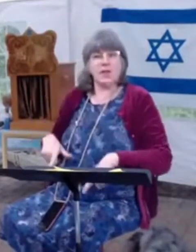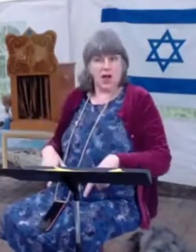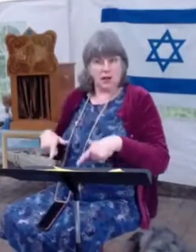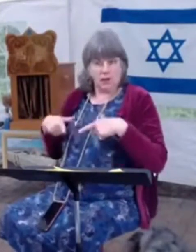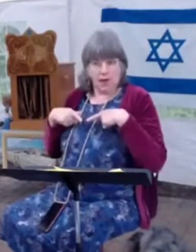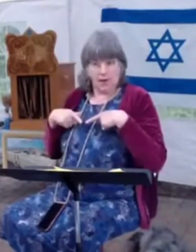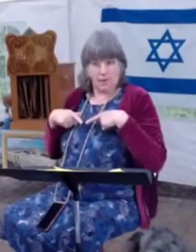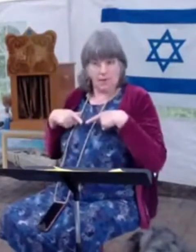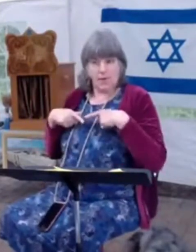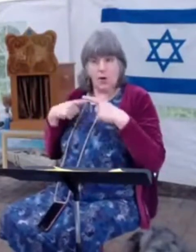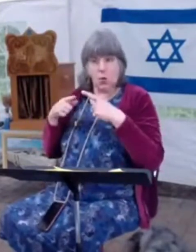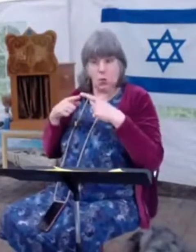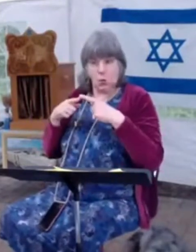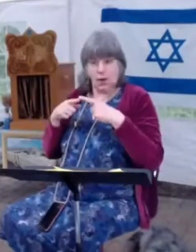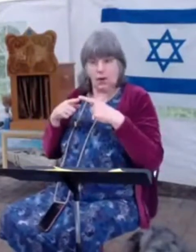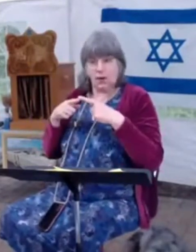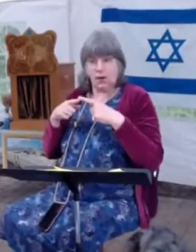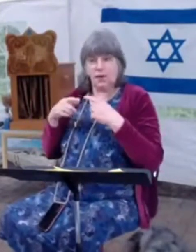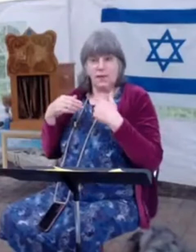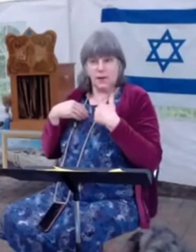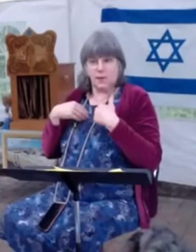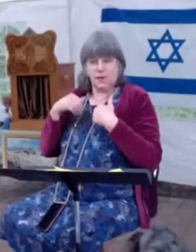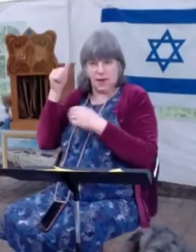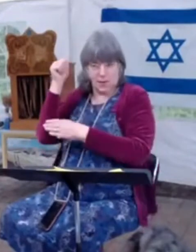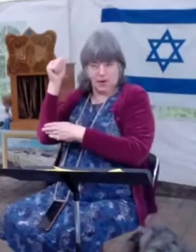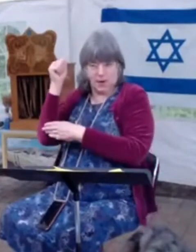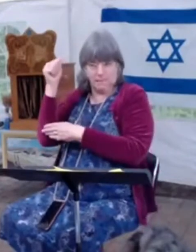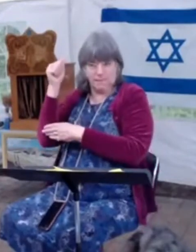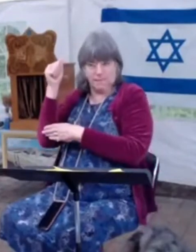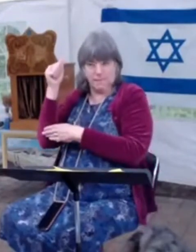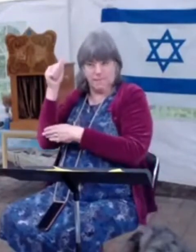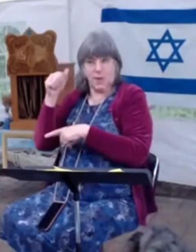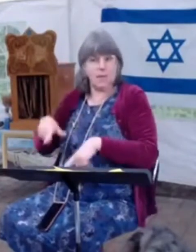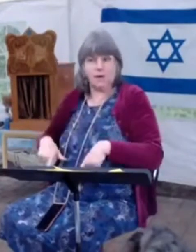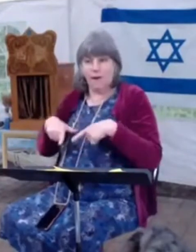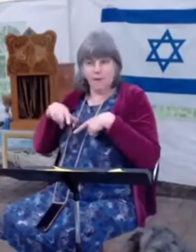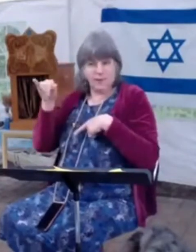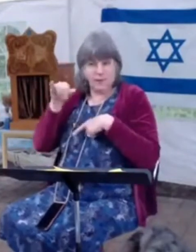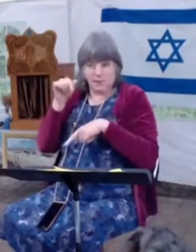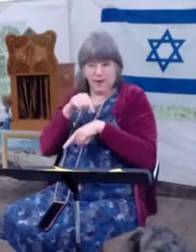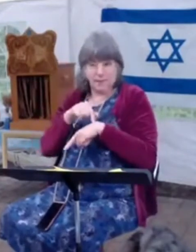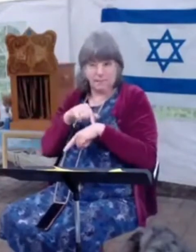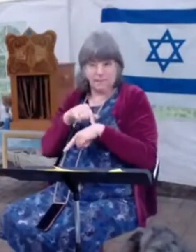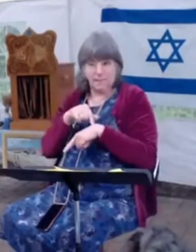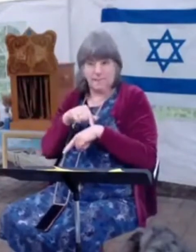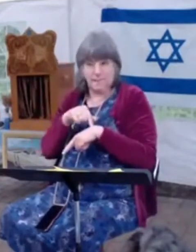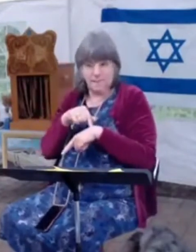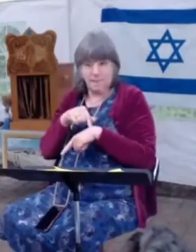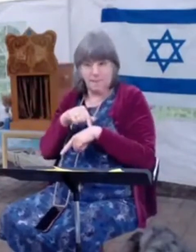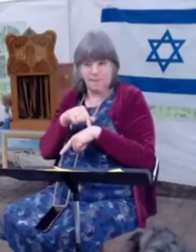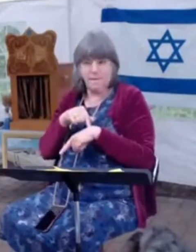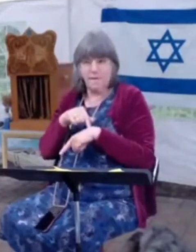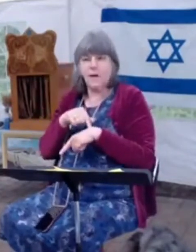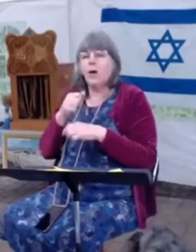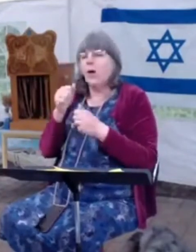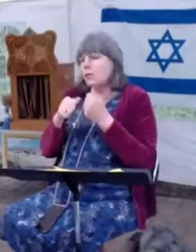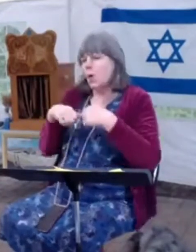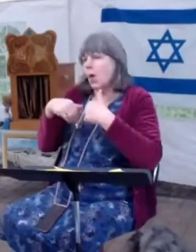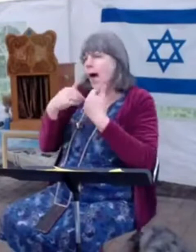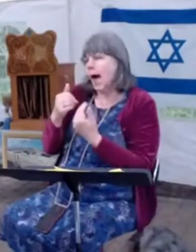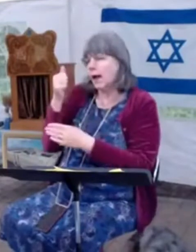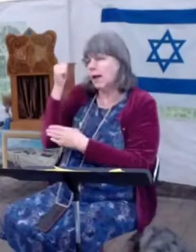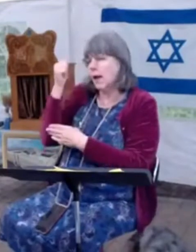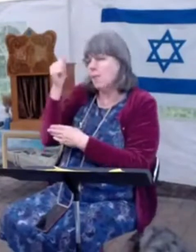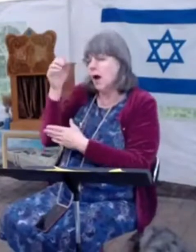the stars, which Shet actually put together. But with Abraham came the next Besorah